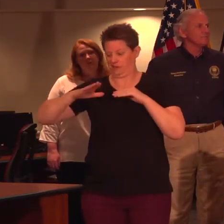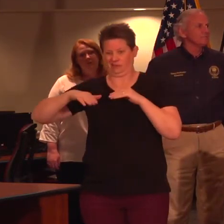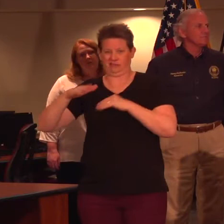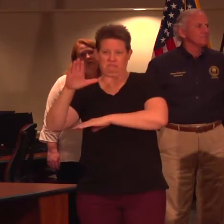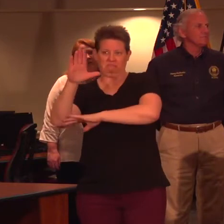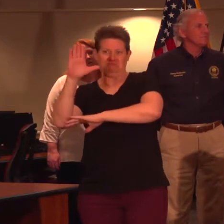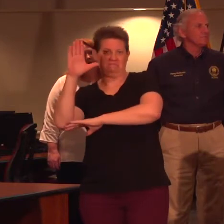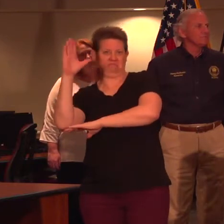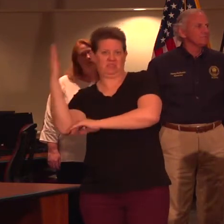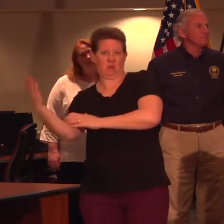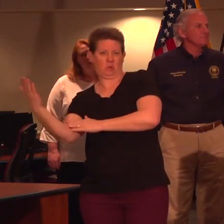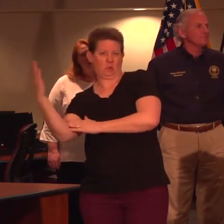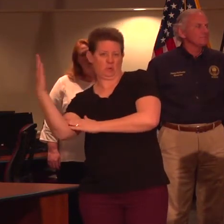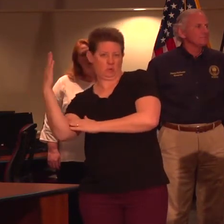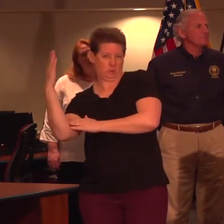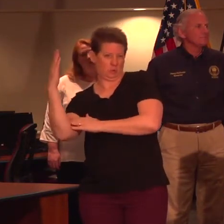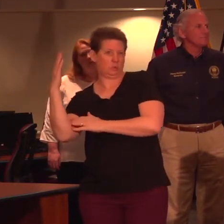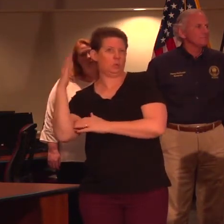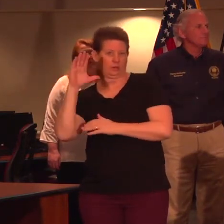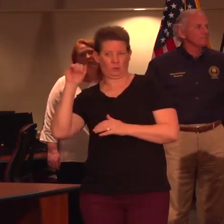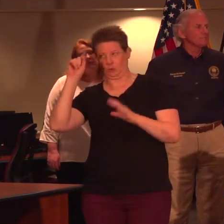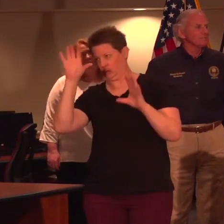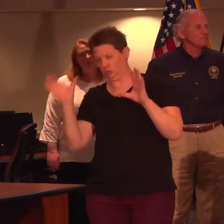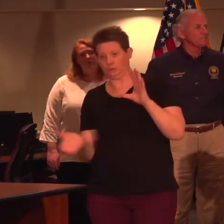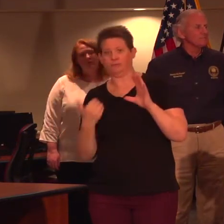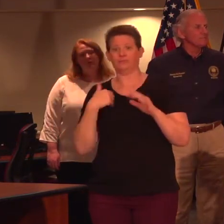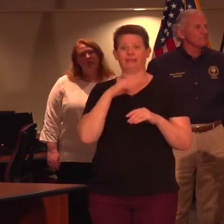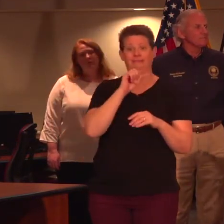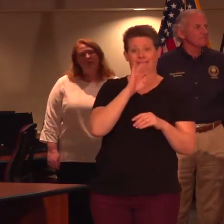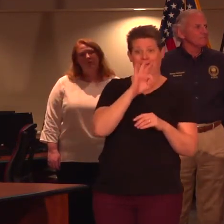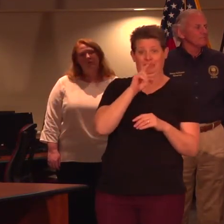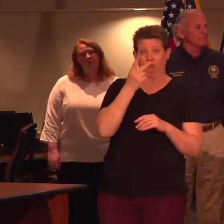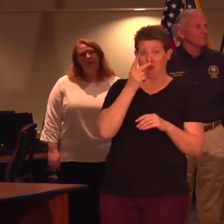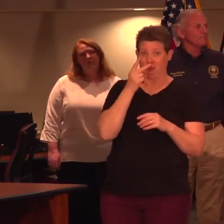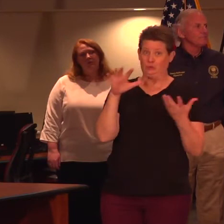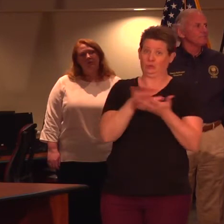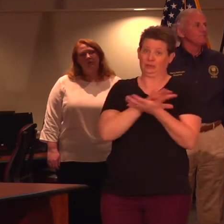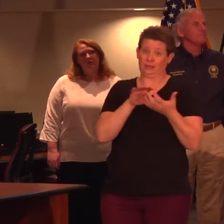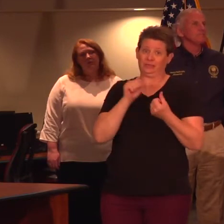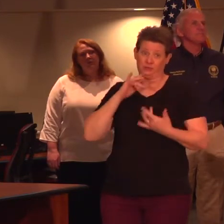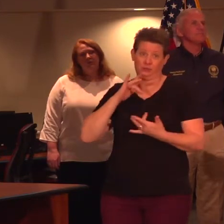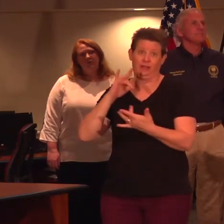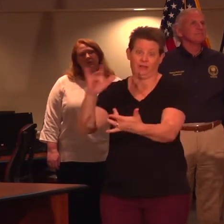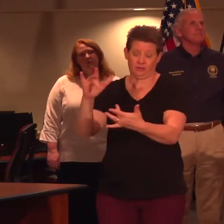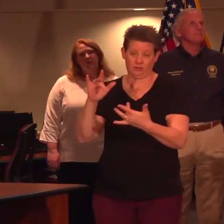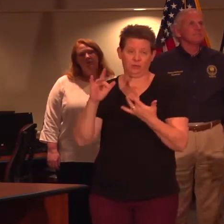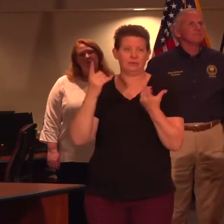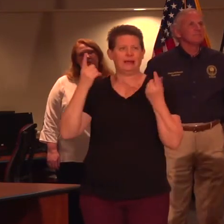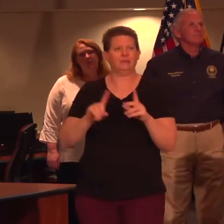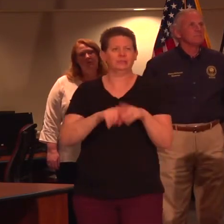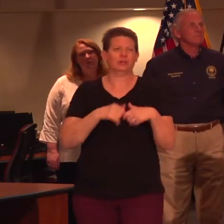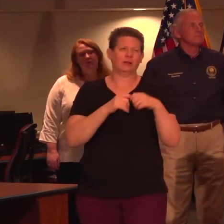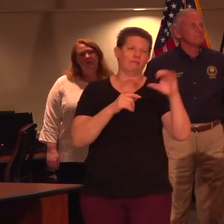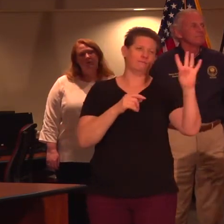had multiple long track strong, which is EF2 damage or greater tornadoes move across the state from about 4 a.m. to